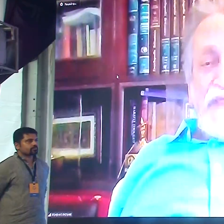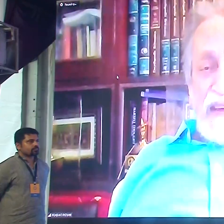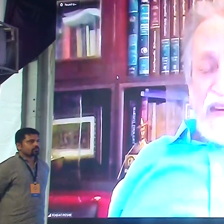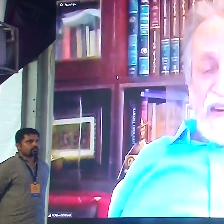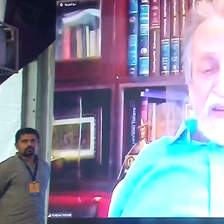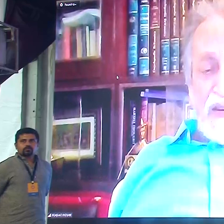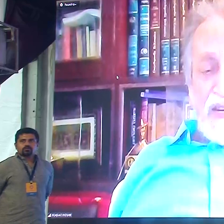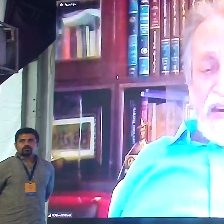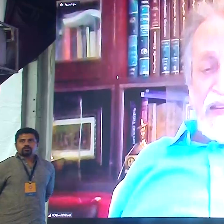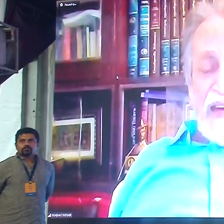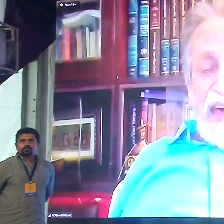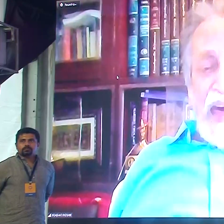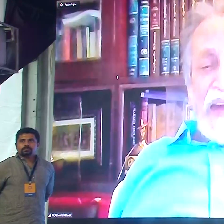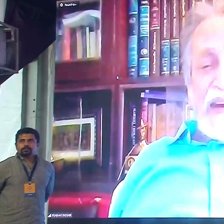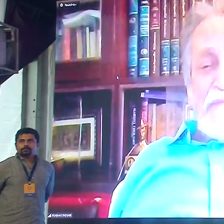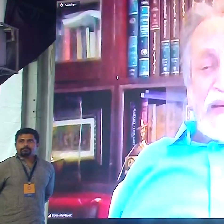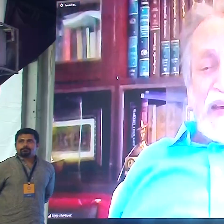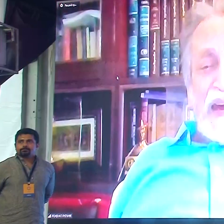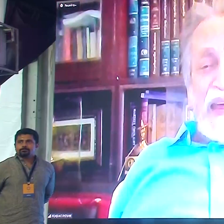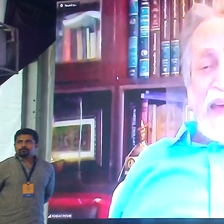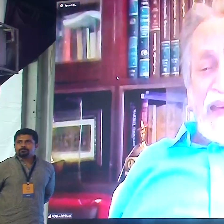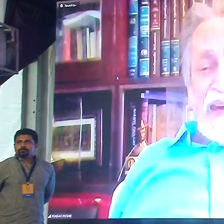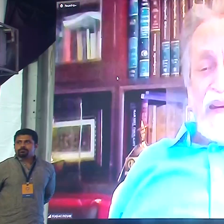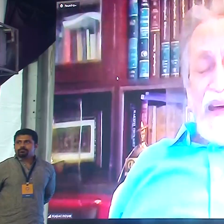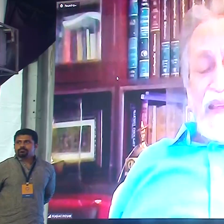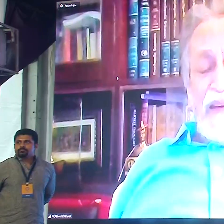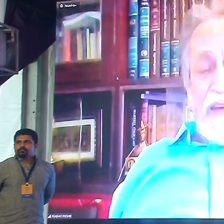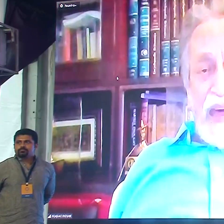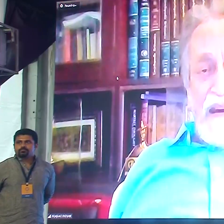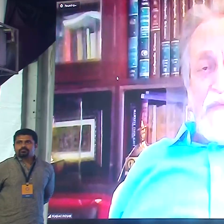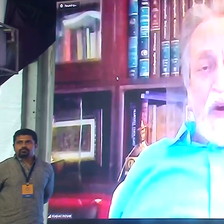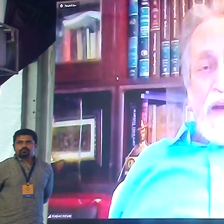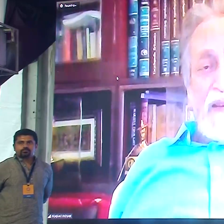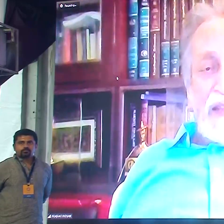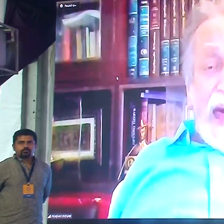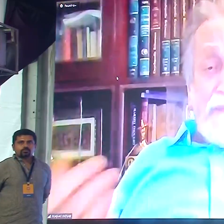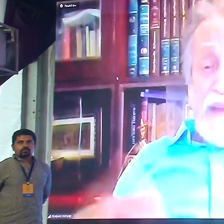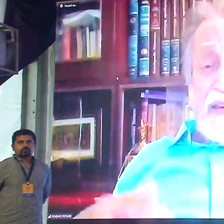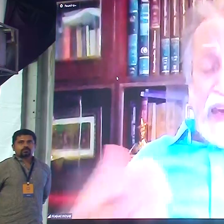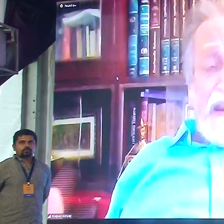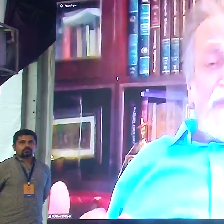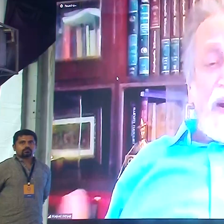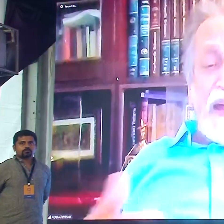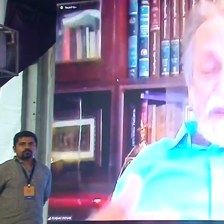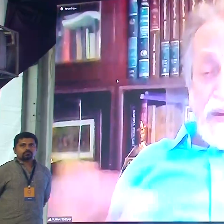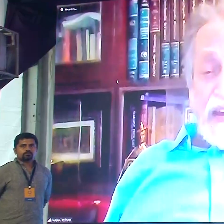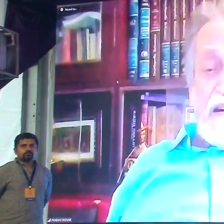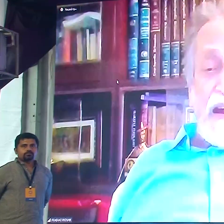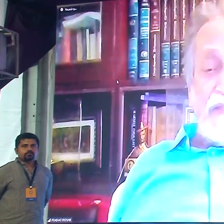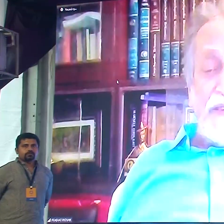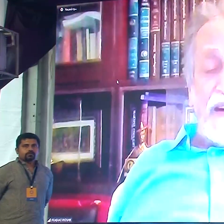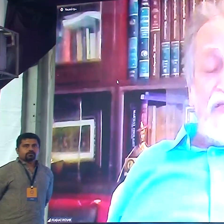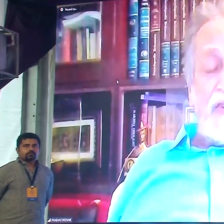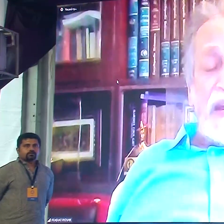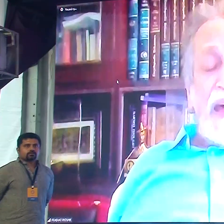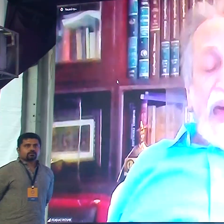are very serious constraints, and basically I think the Kerala model, you see, I believe the Kerala model has to be generalized